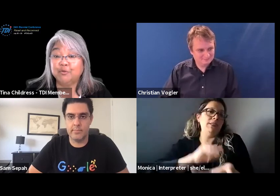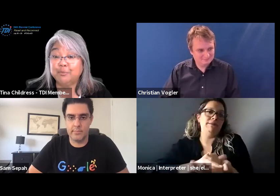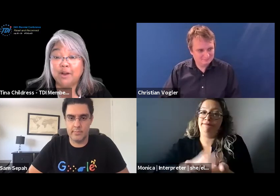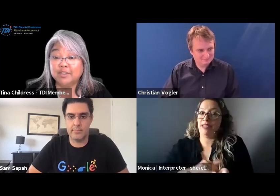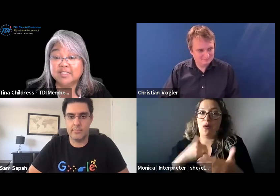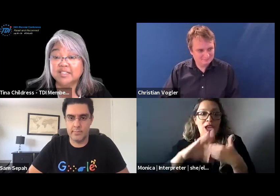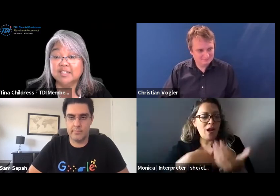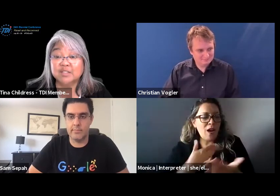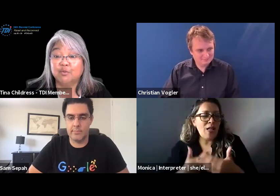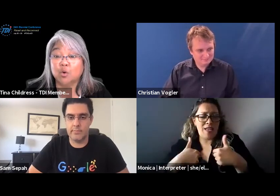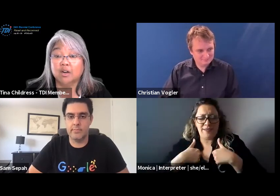different preferences for